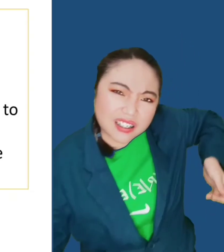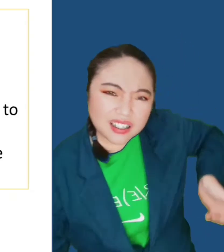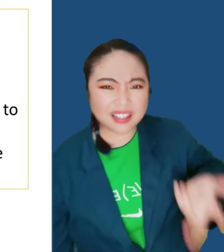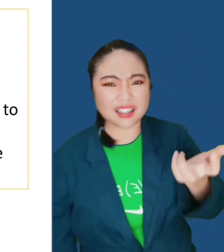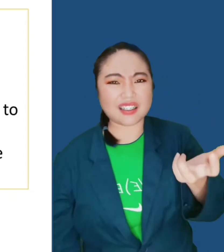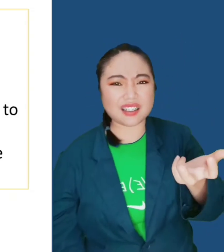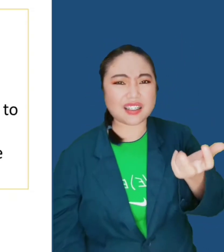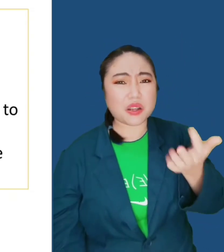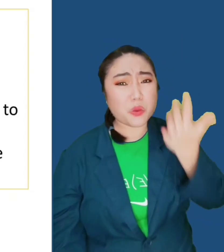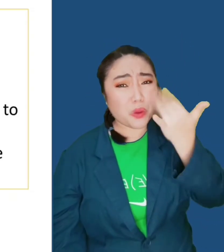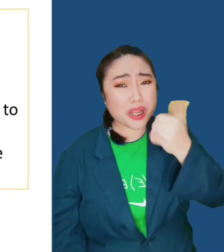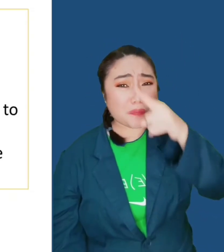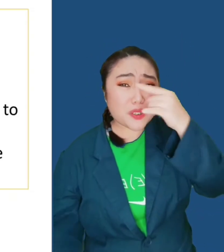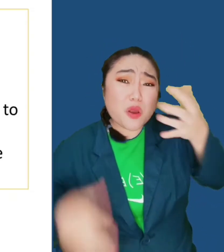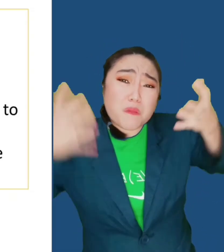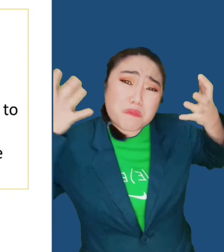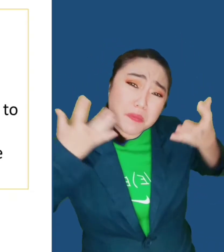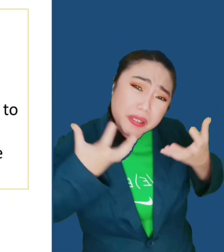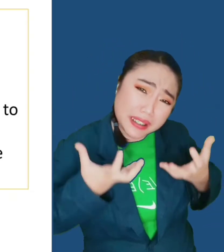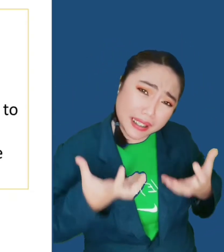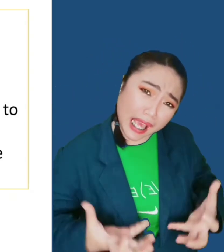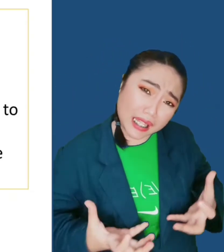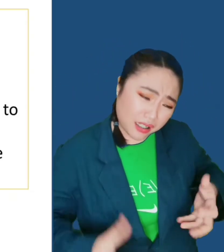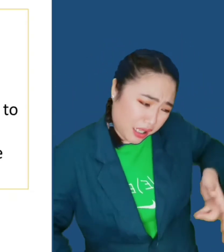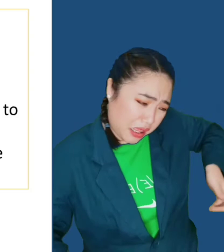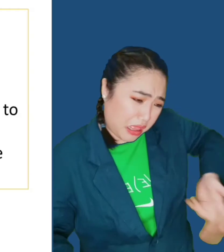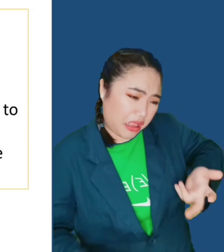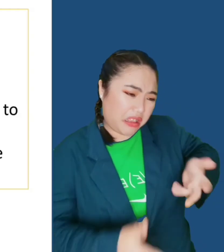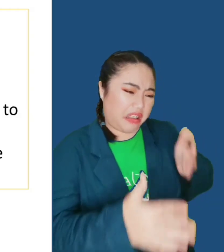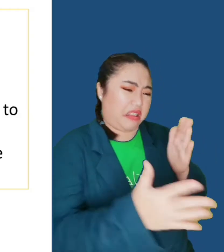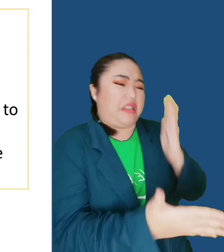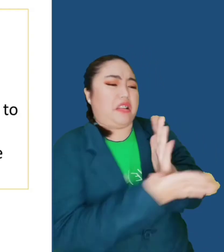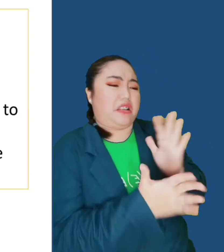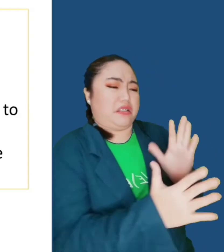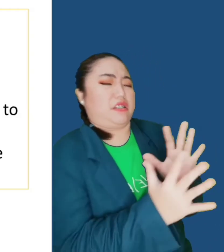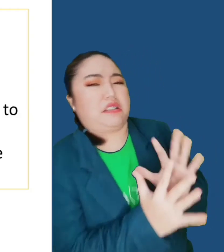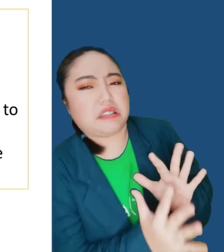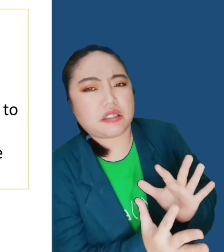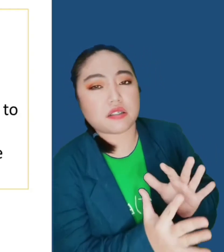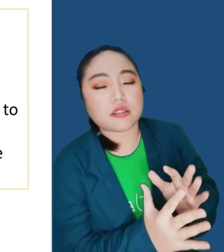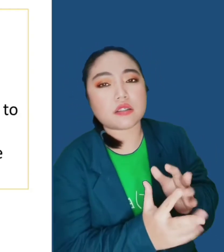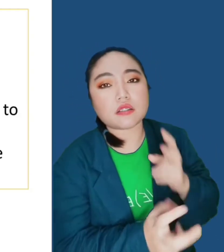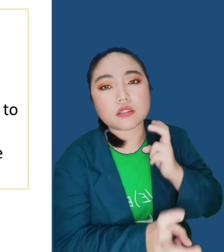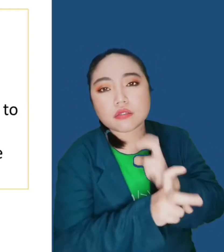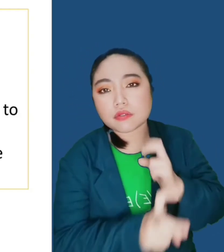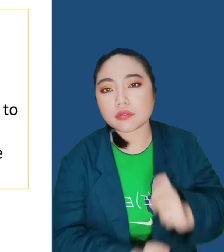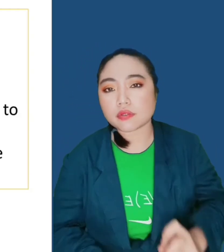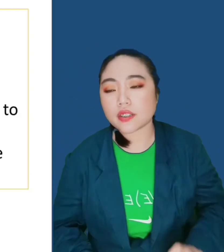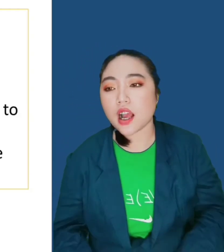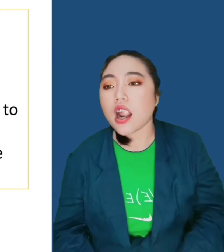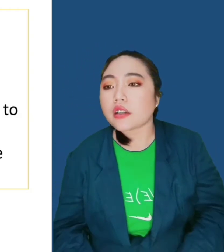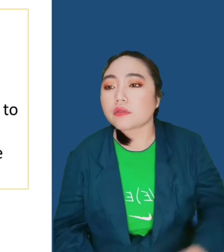It'll be harder to move the bowling ball. Why? Because it's heavy.